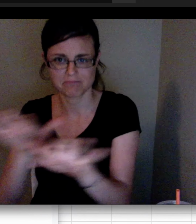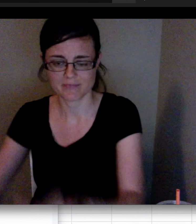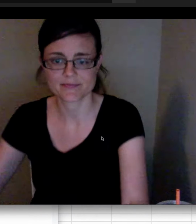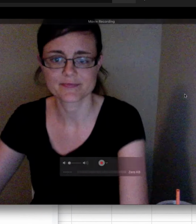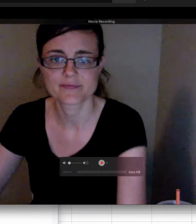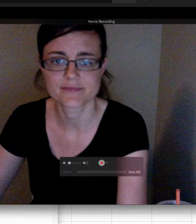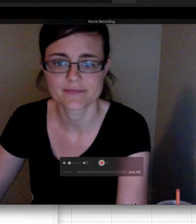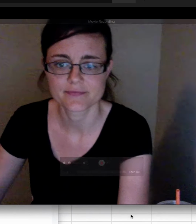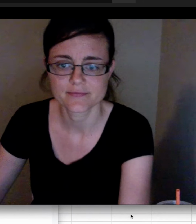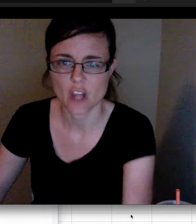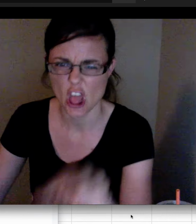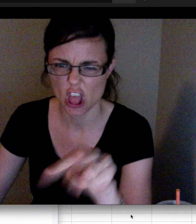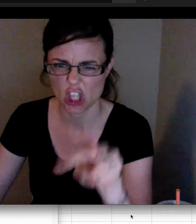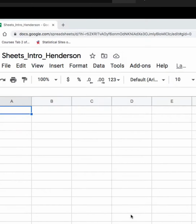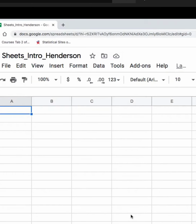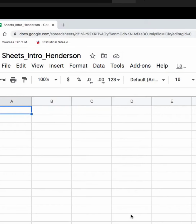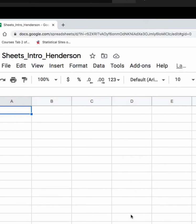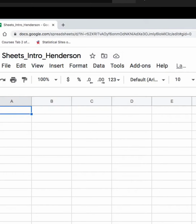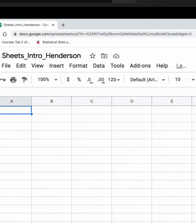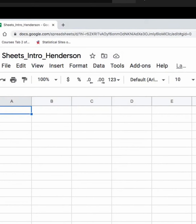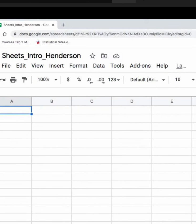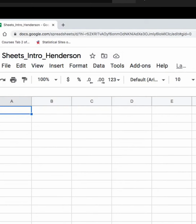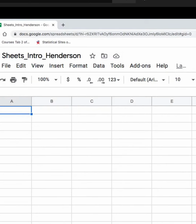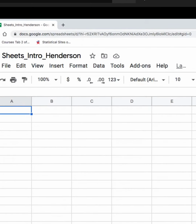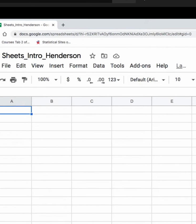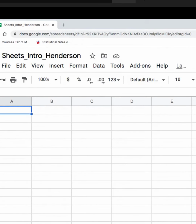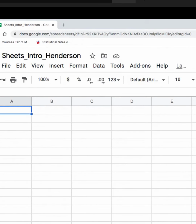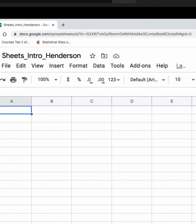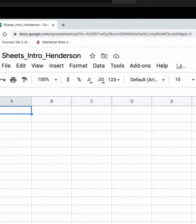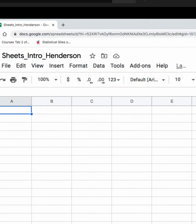2 will be income.